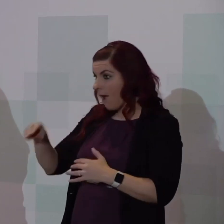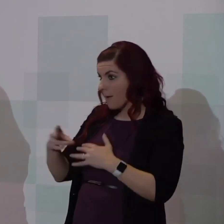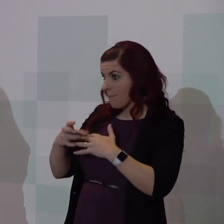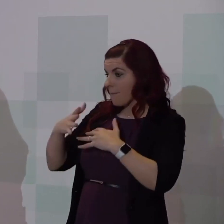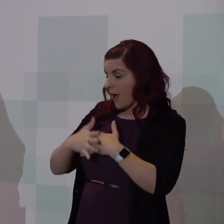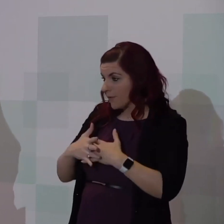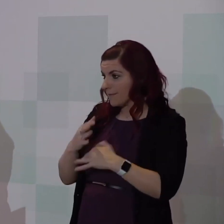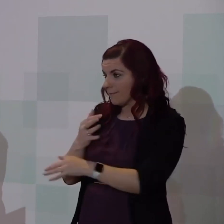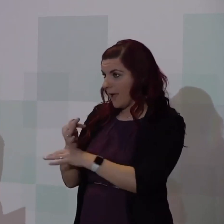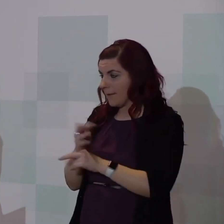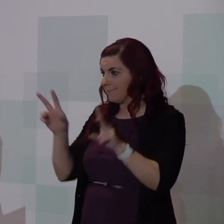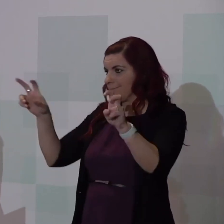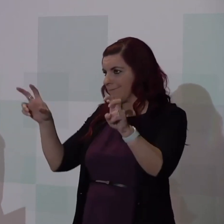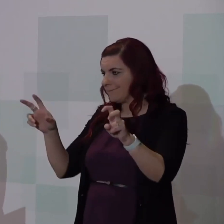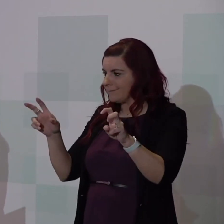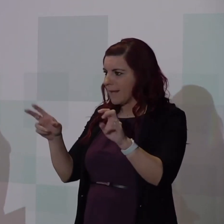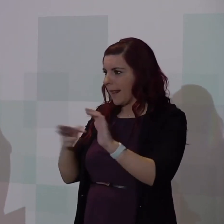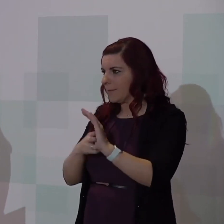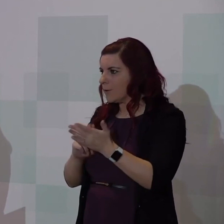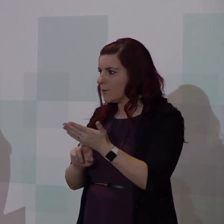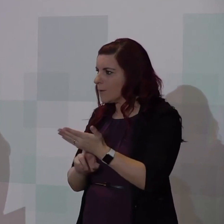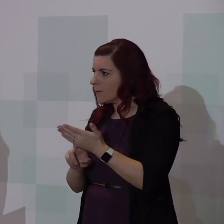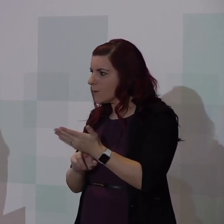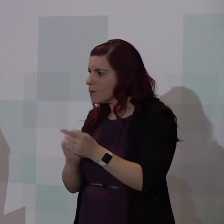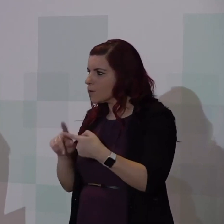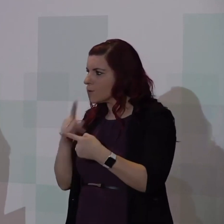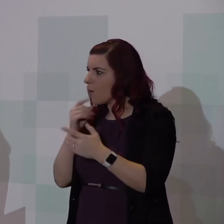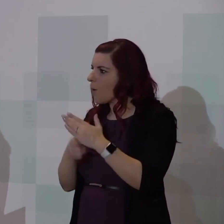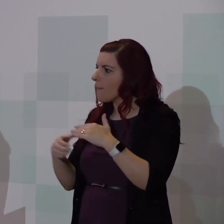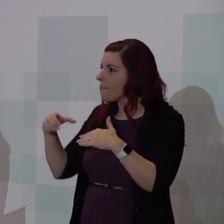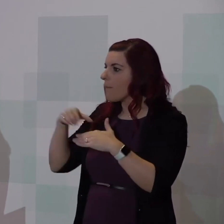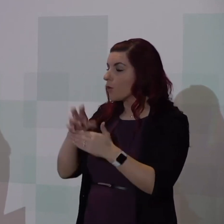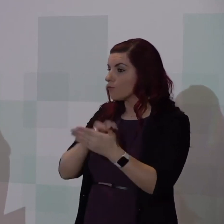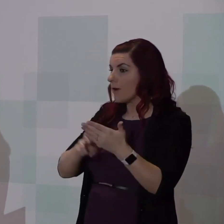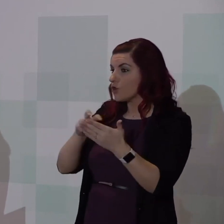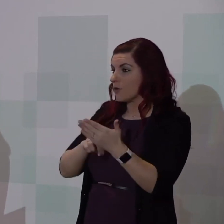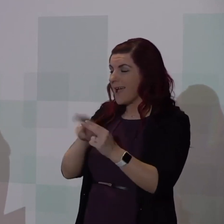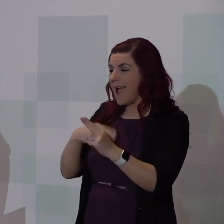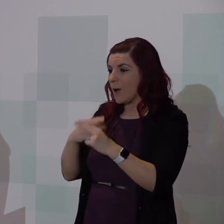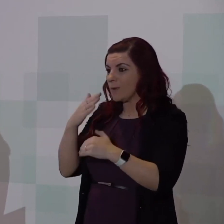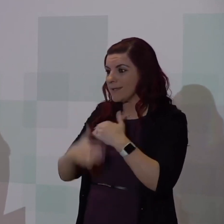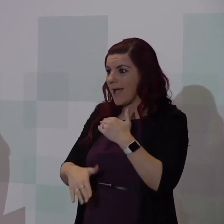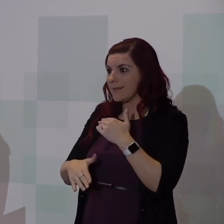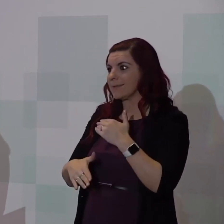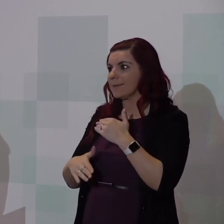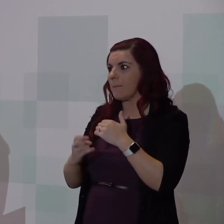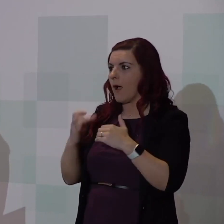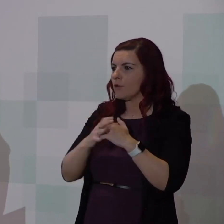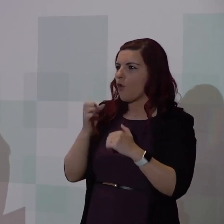term that's often used, but births registered as outside marriage or in civil